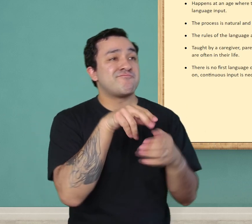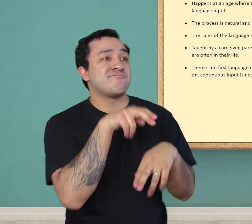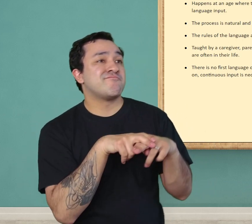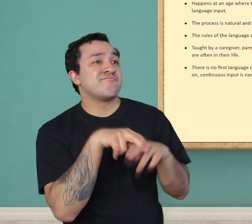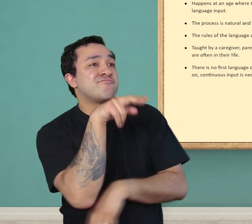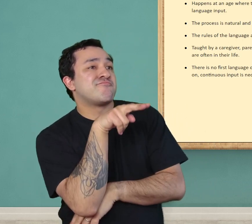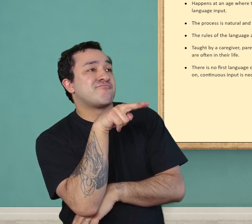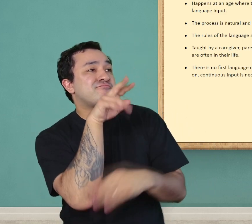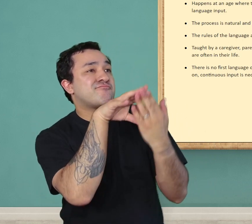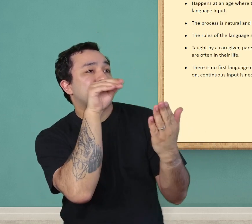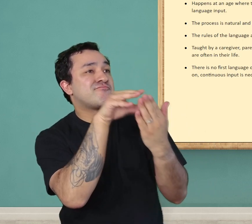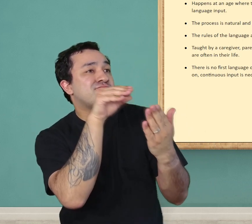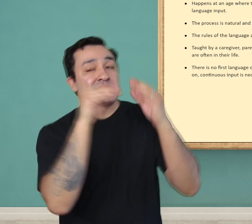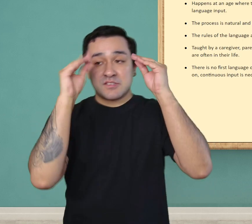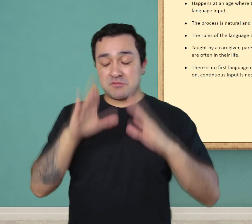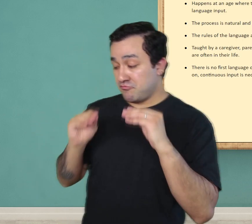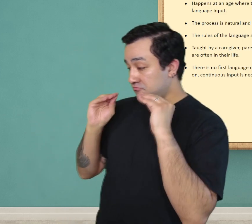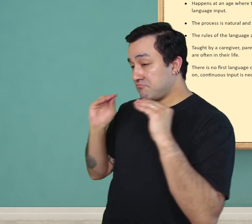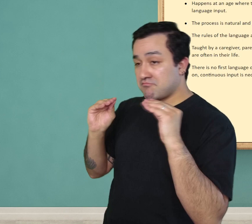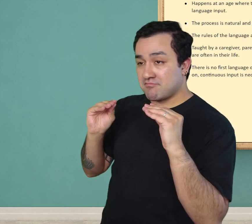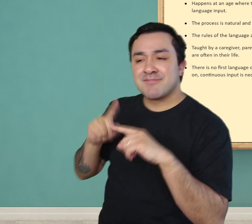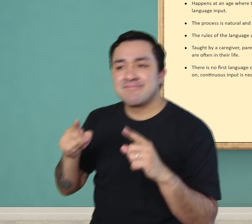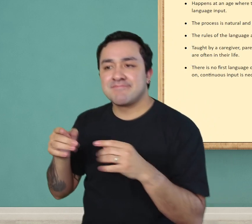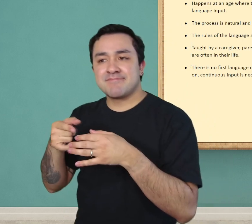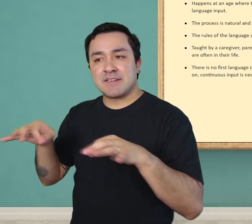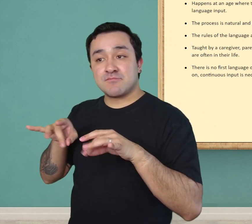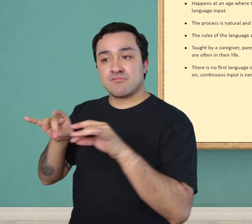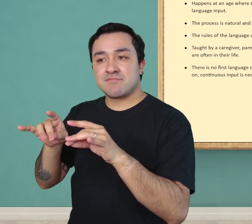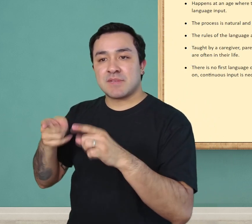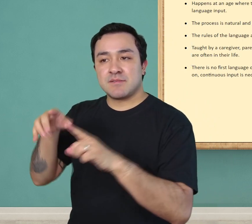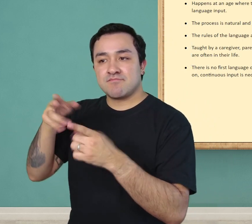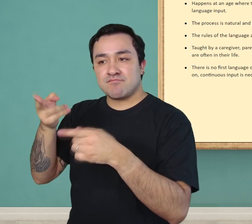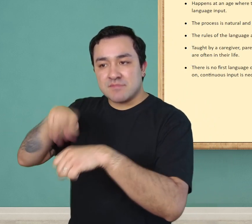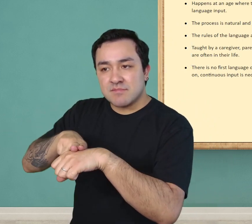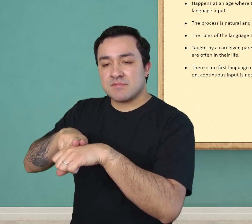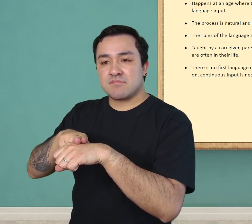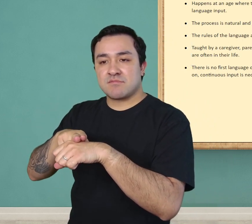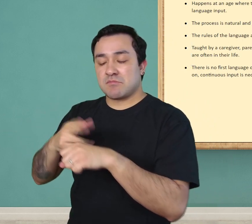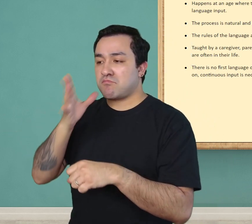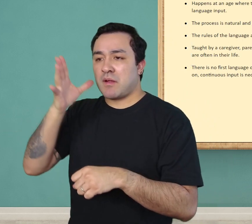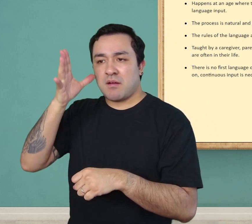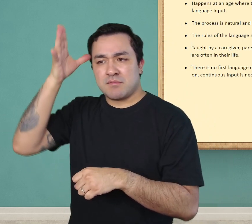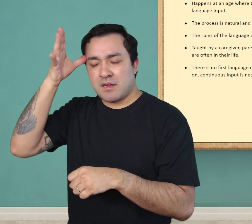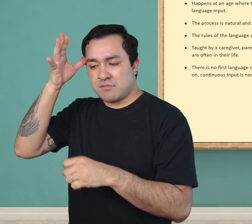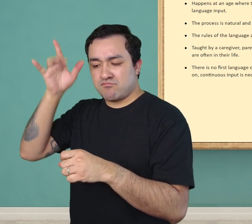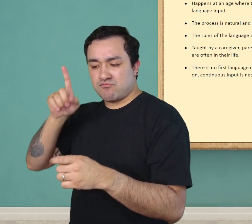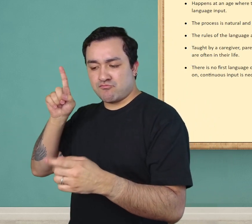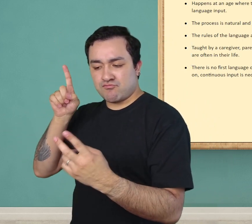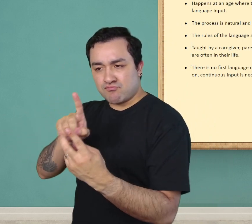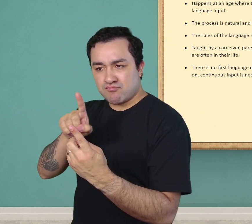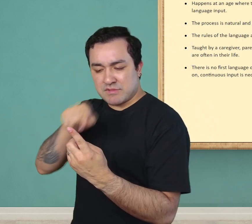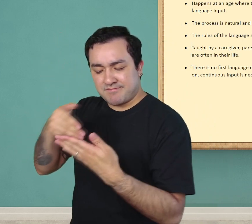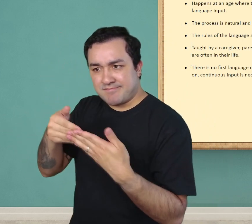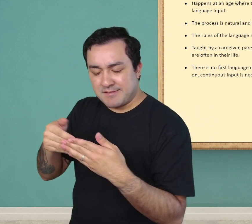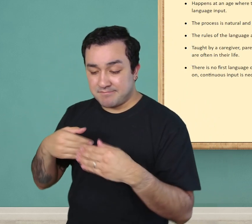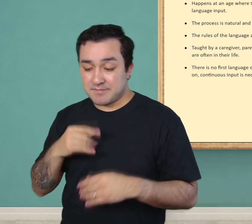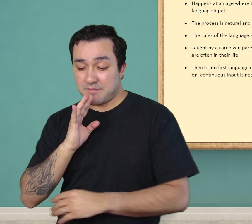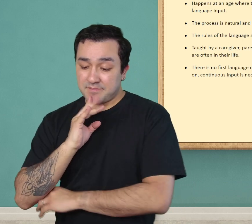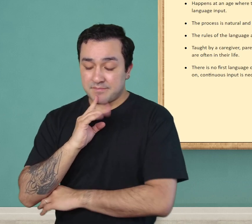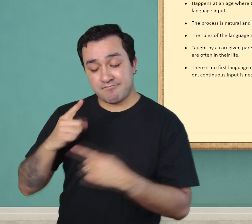there is no structure processed. Infants are not sat down and explicitly taught the rules of the language. Instead,